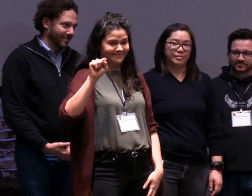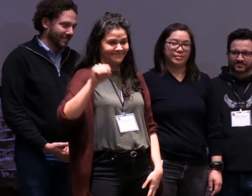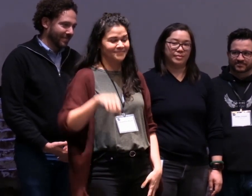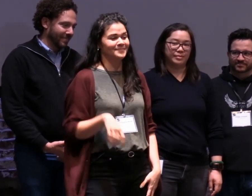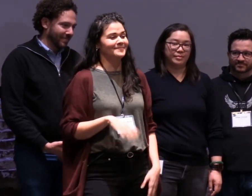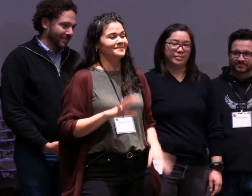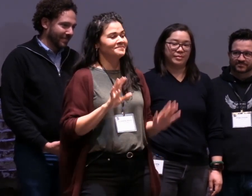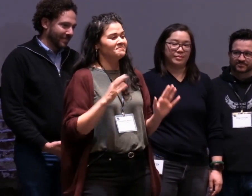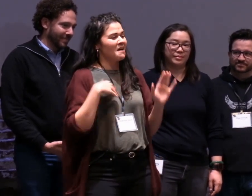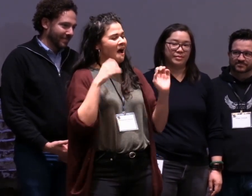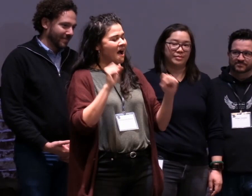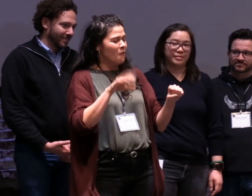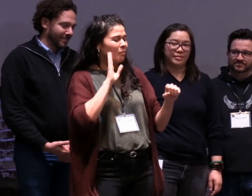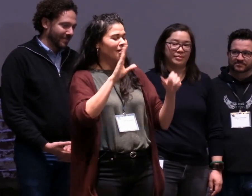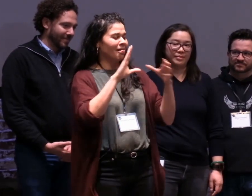Wailes.